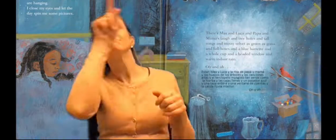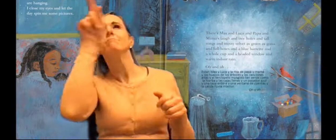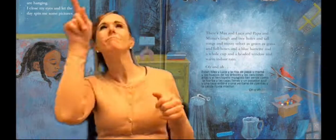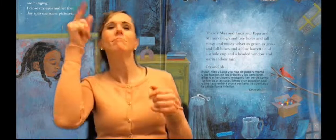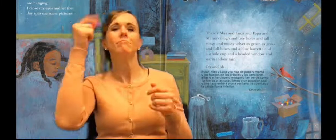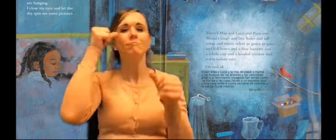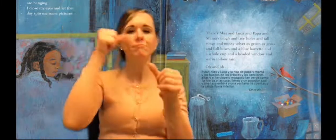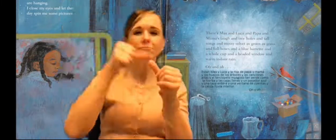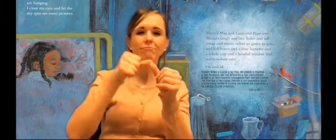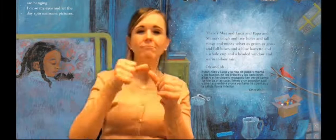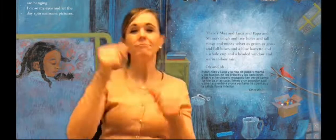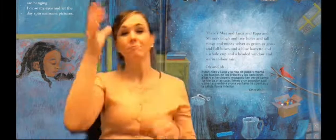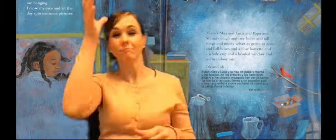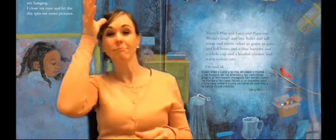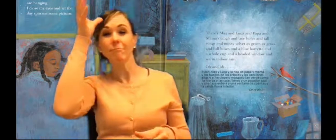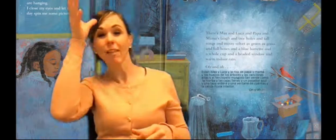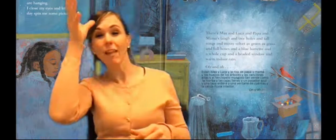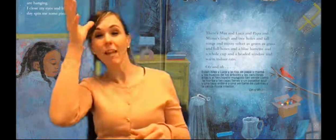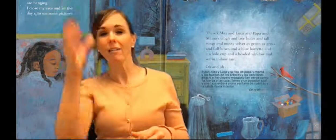I'm tired.